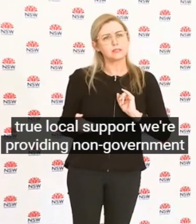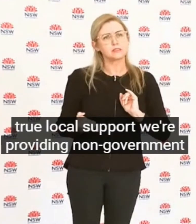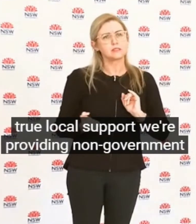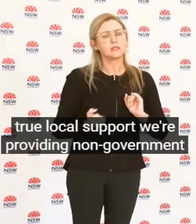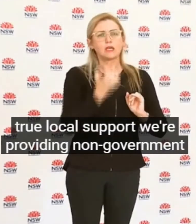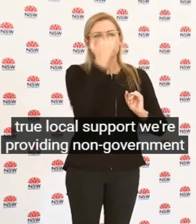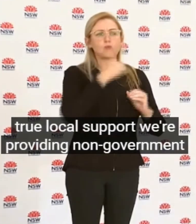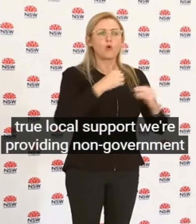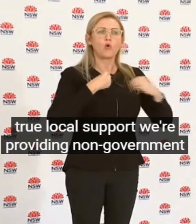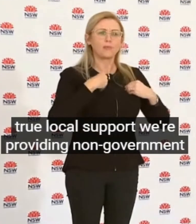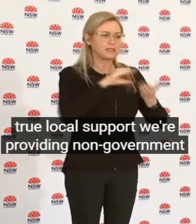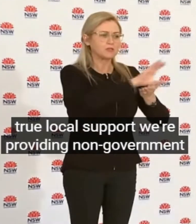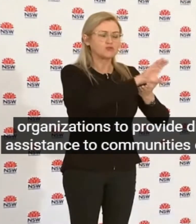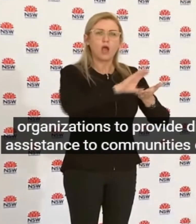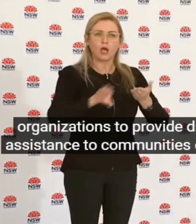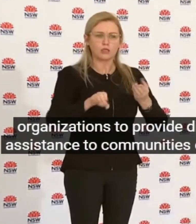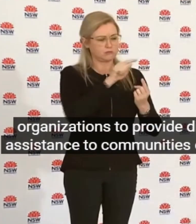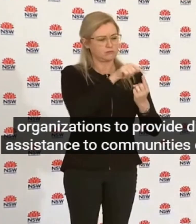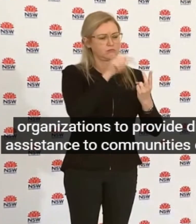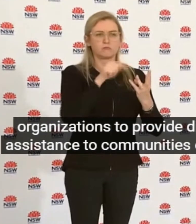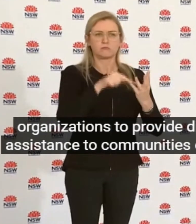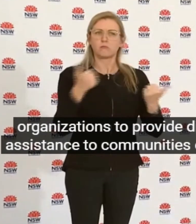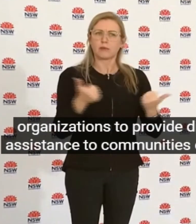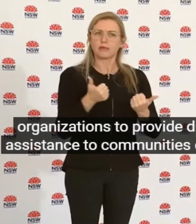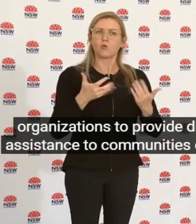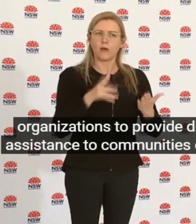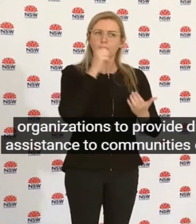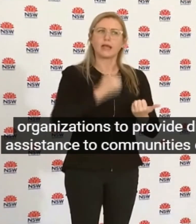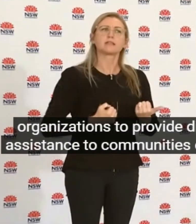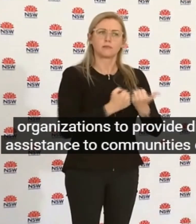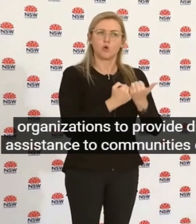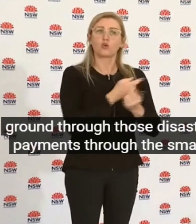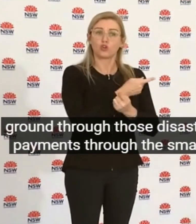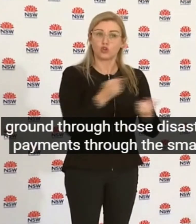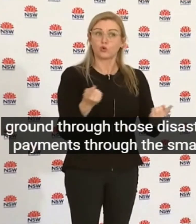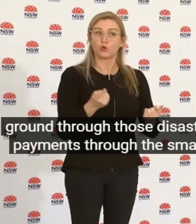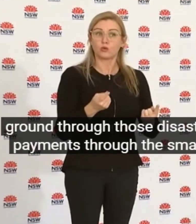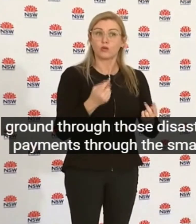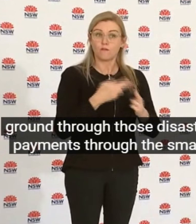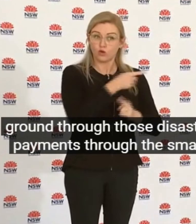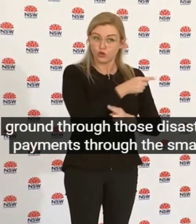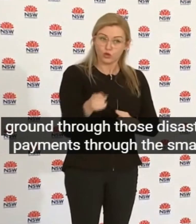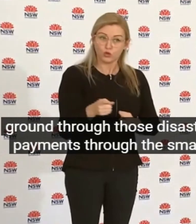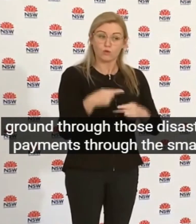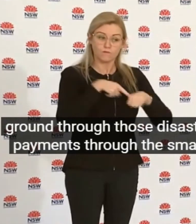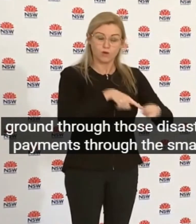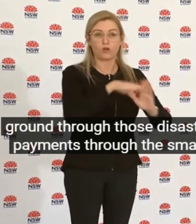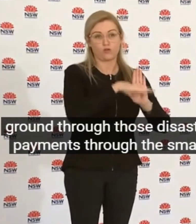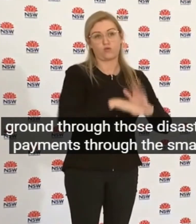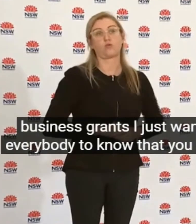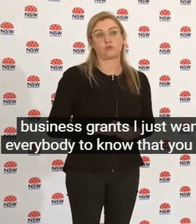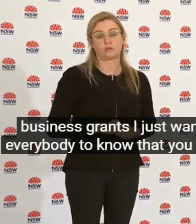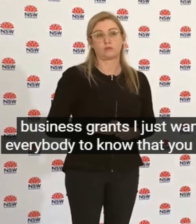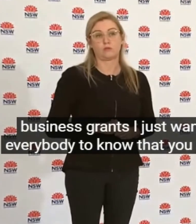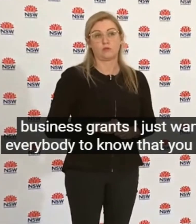I just want everybody to know that you will be supported by respecting and following the health orders, and nobody will go without. It's